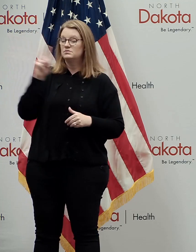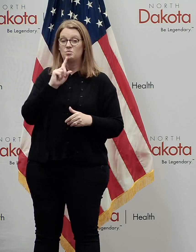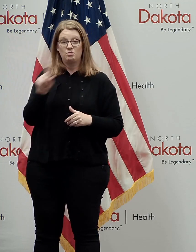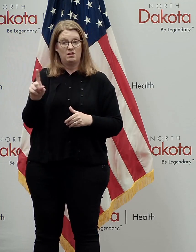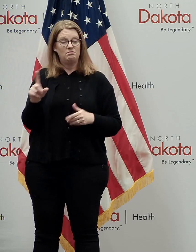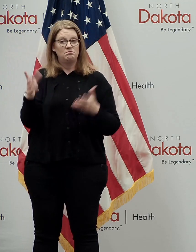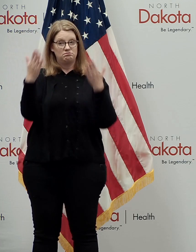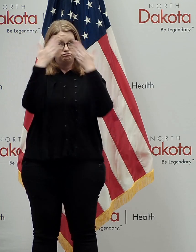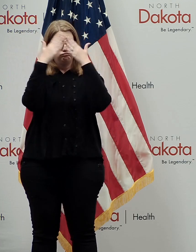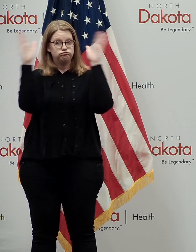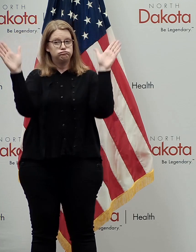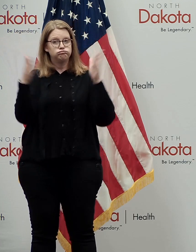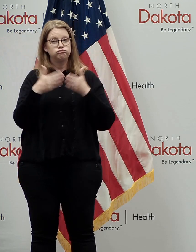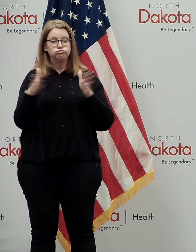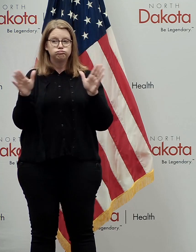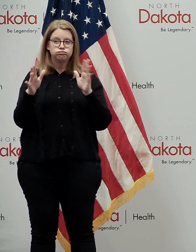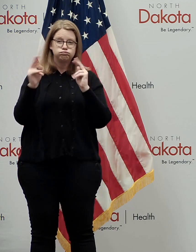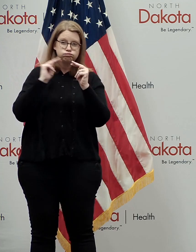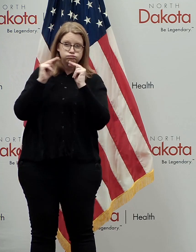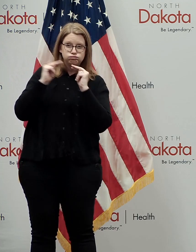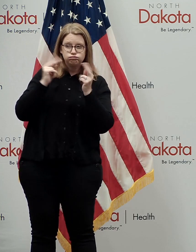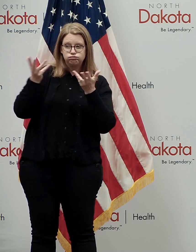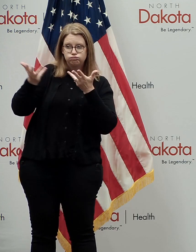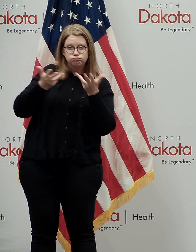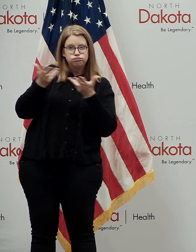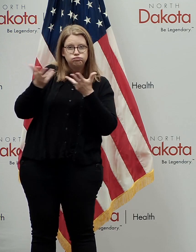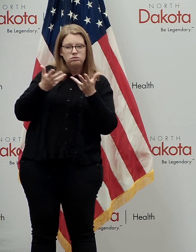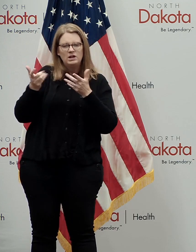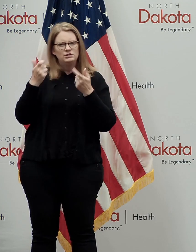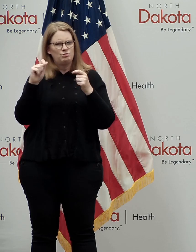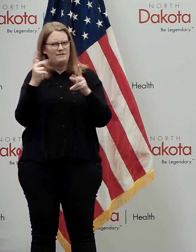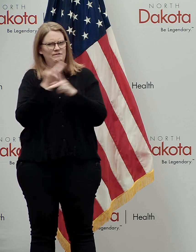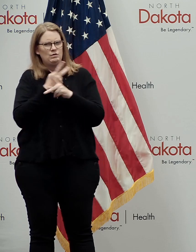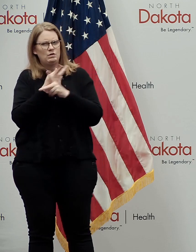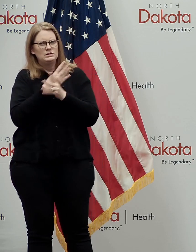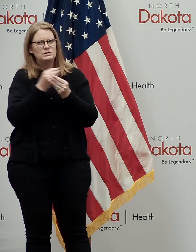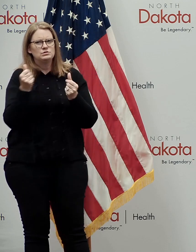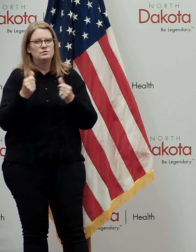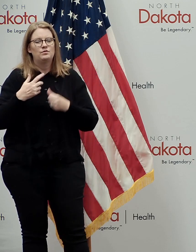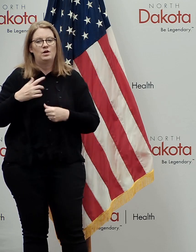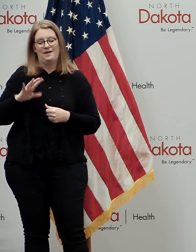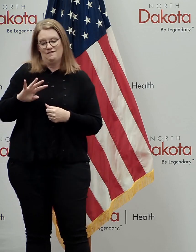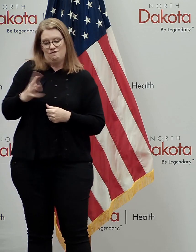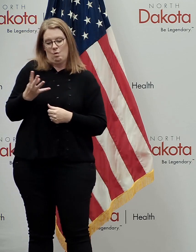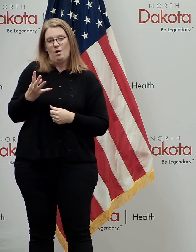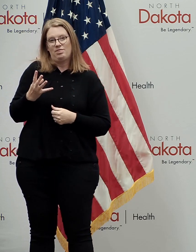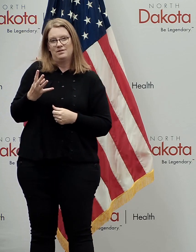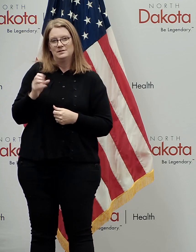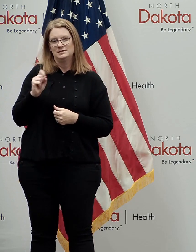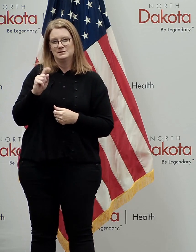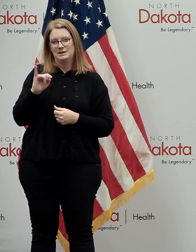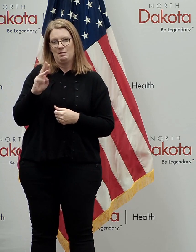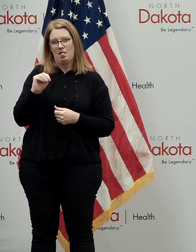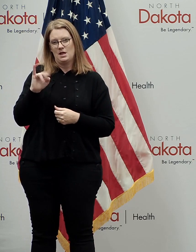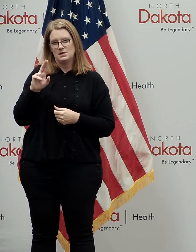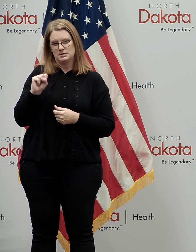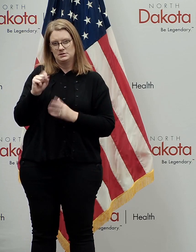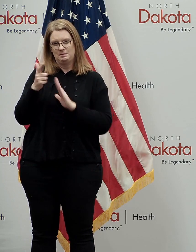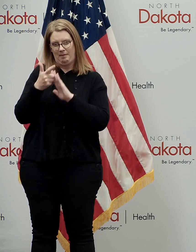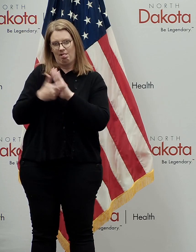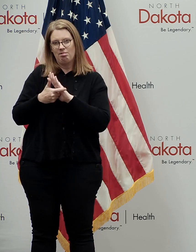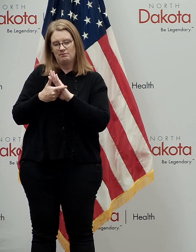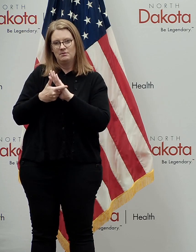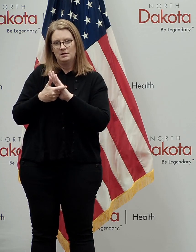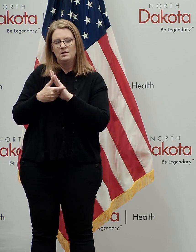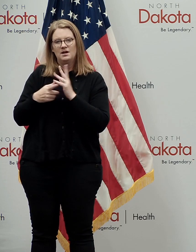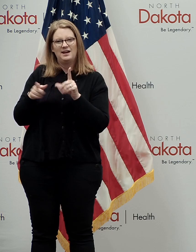to negotiations to try to find solutions for a fourth stimulus bill, and again to support